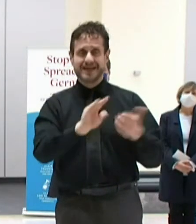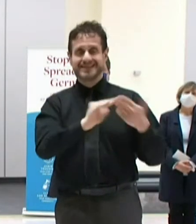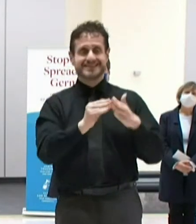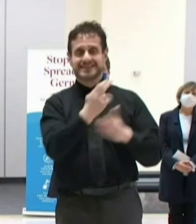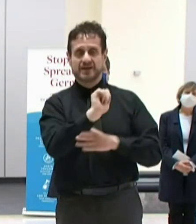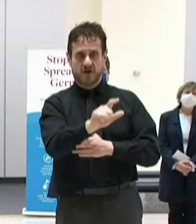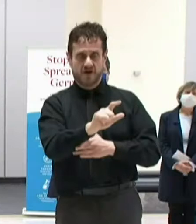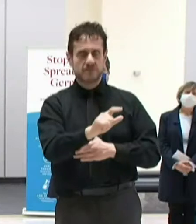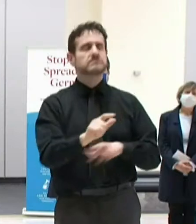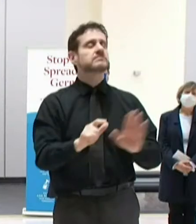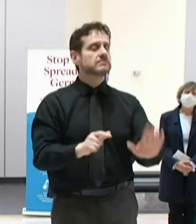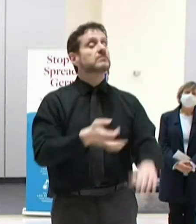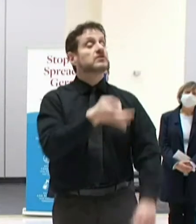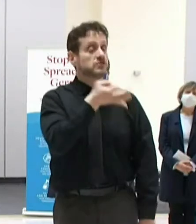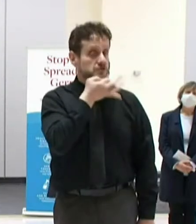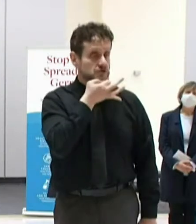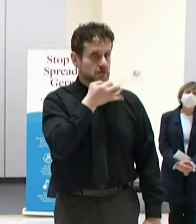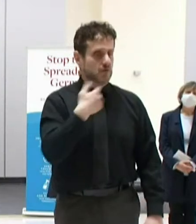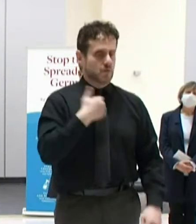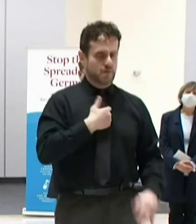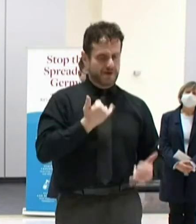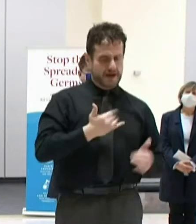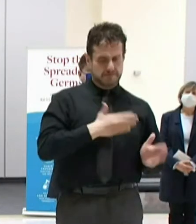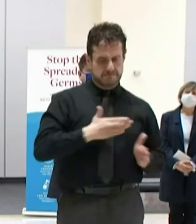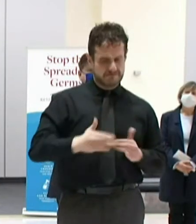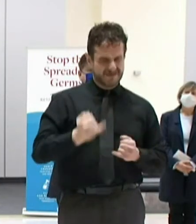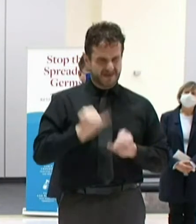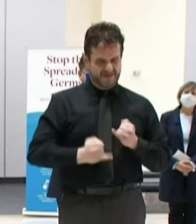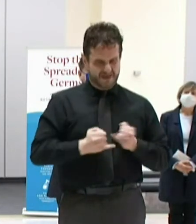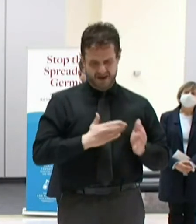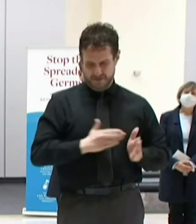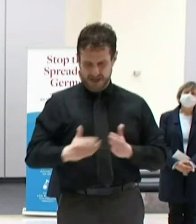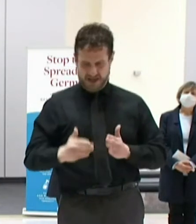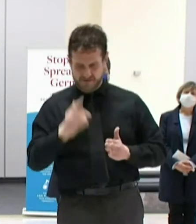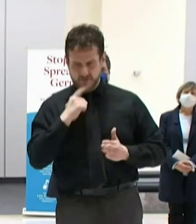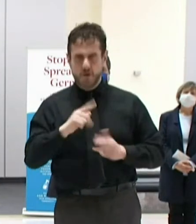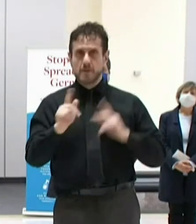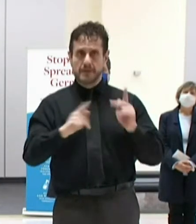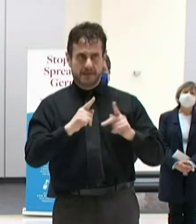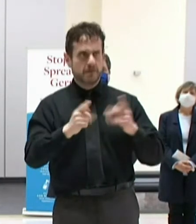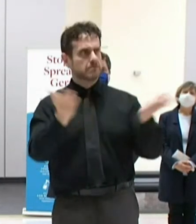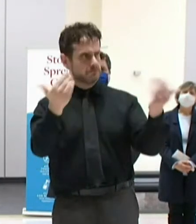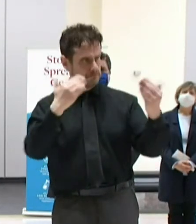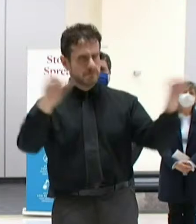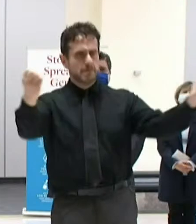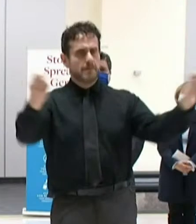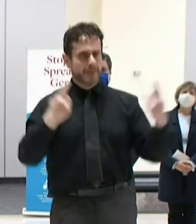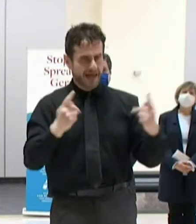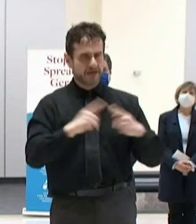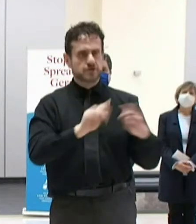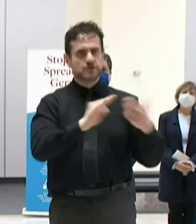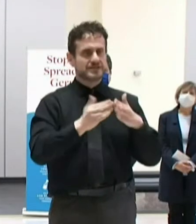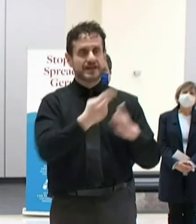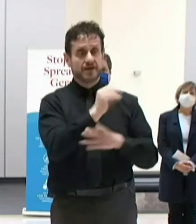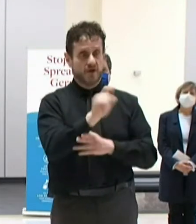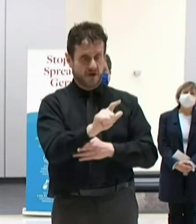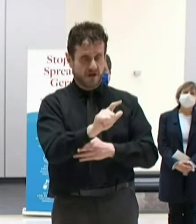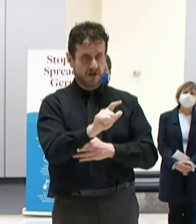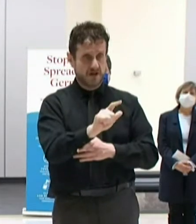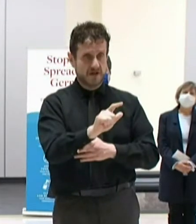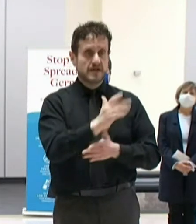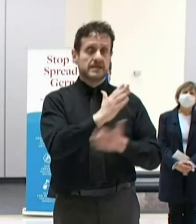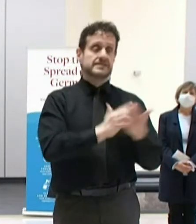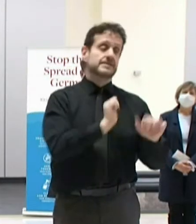Soon. We are in the final stages of kind of rolling out a plan to return people on a staggered shift. We're going to